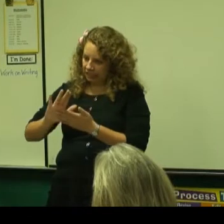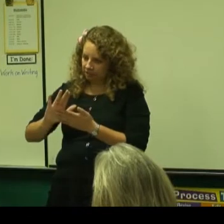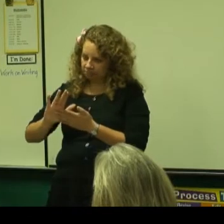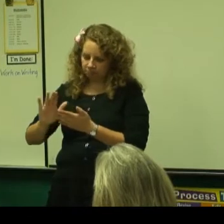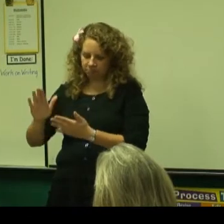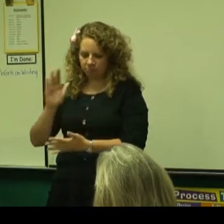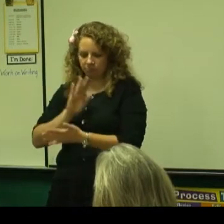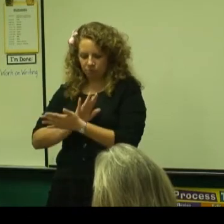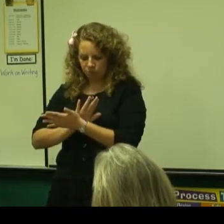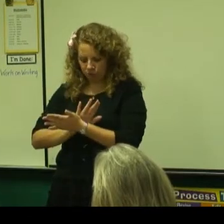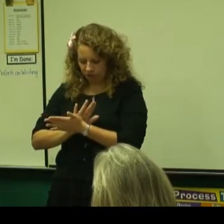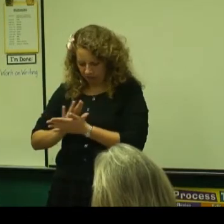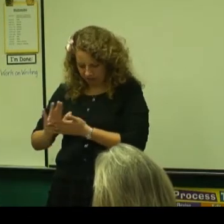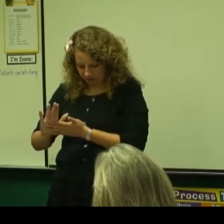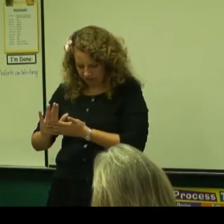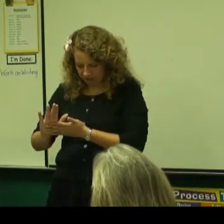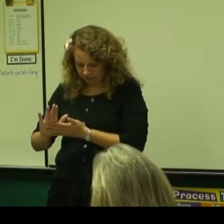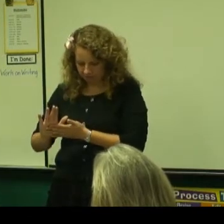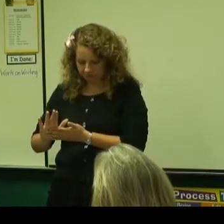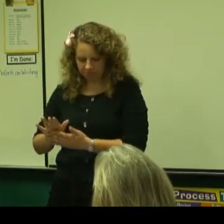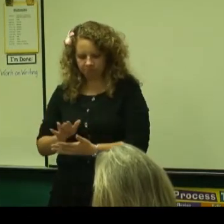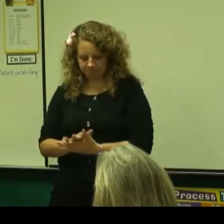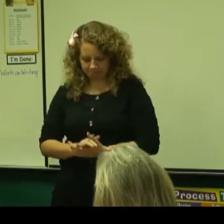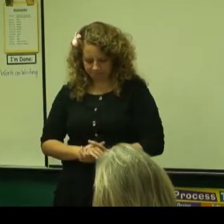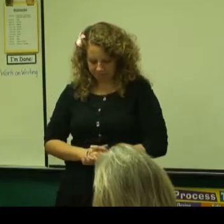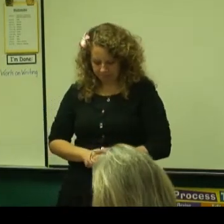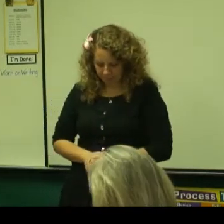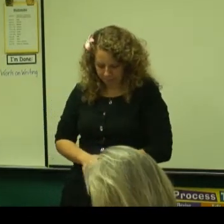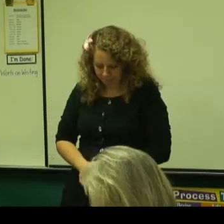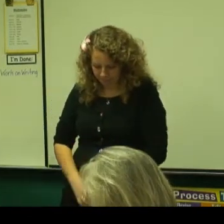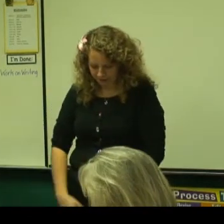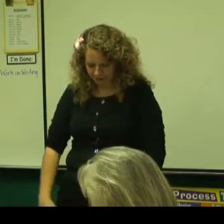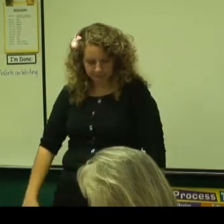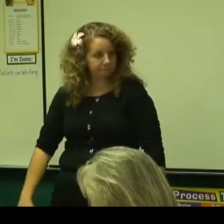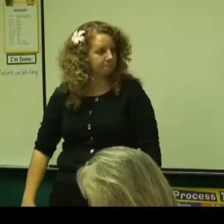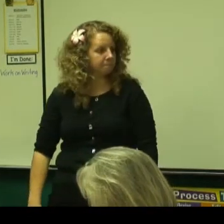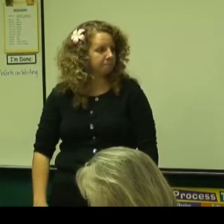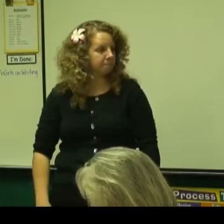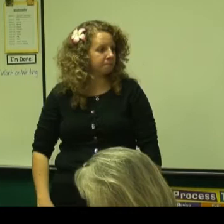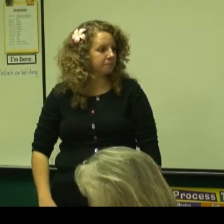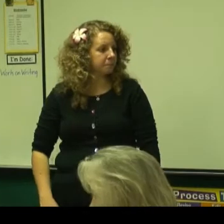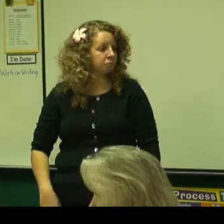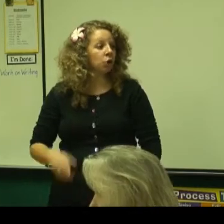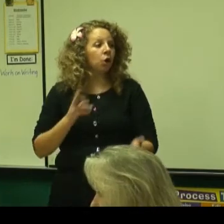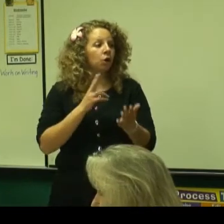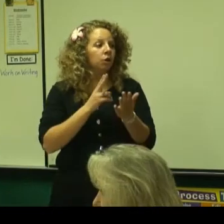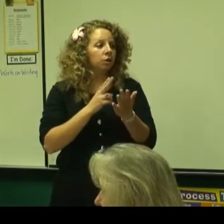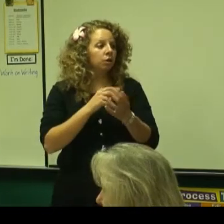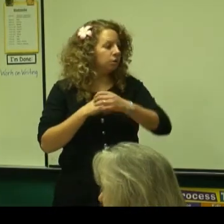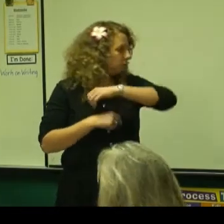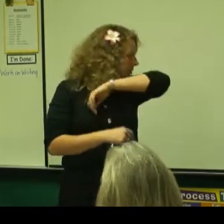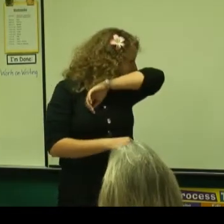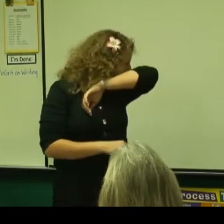Clean or nice. What's this? I see it in children's ministry. They go like this all